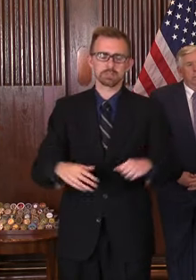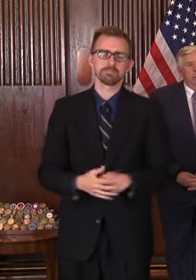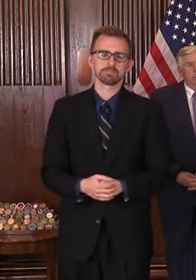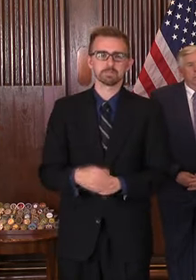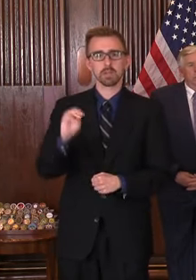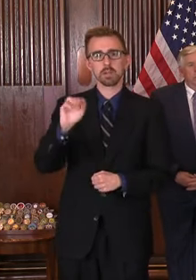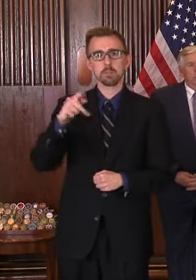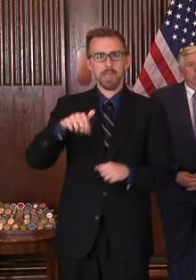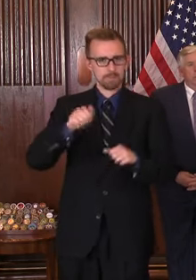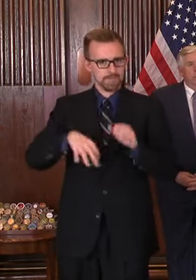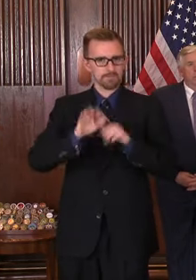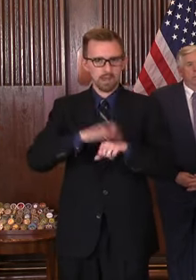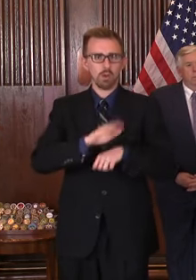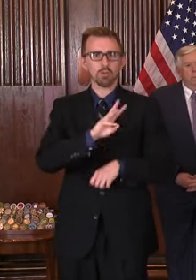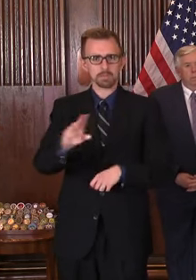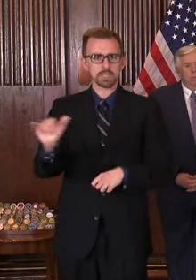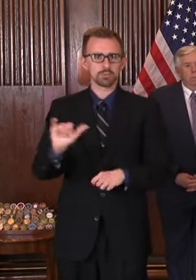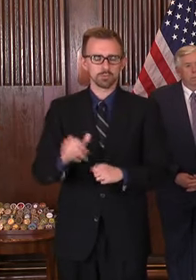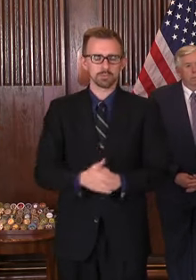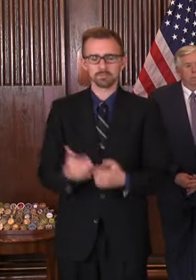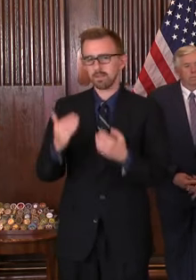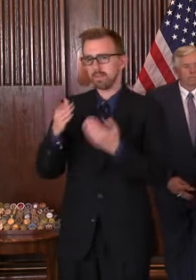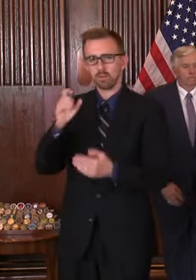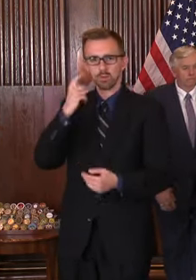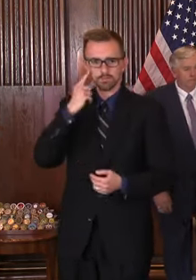can also be found on our website. Thank you, Governor.